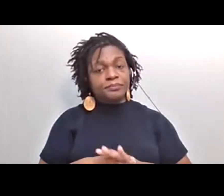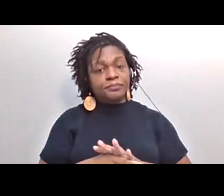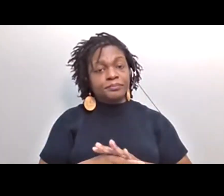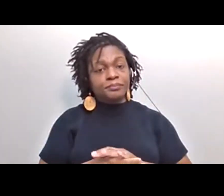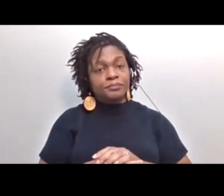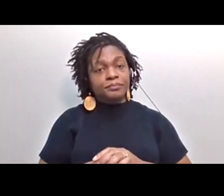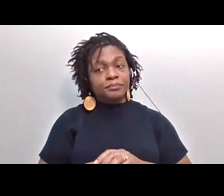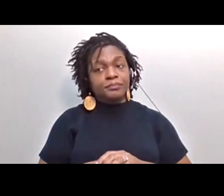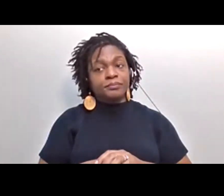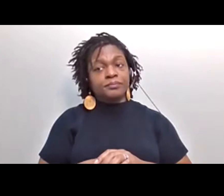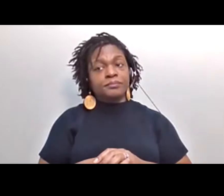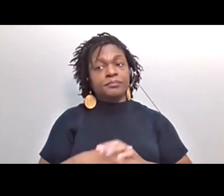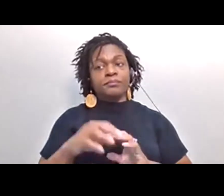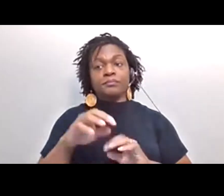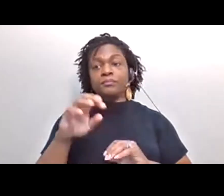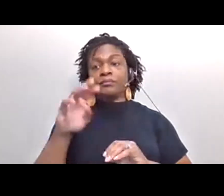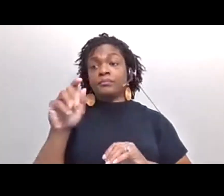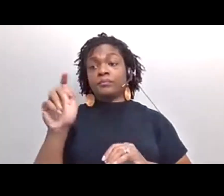I'll make a motion to adjourn.